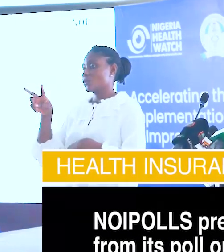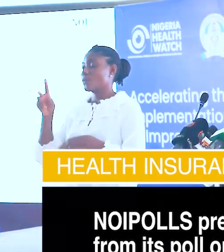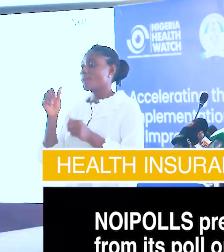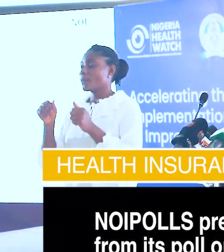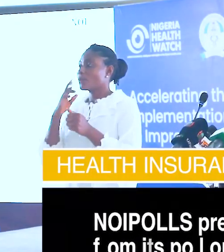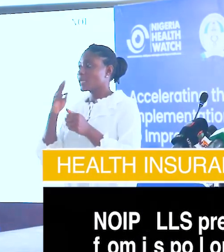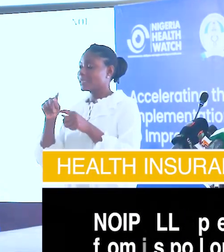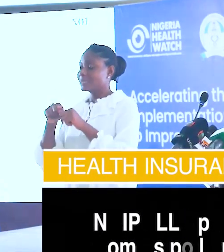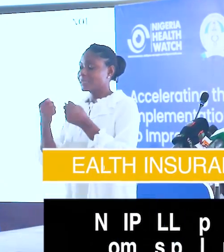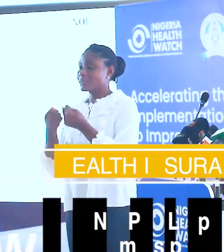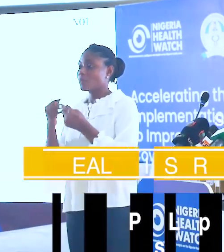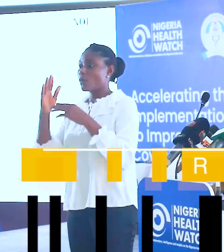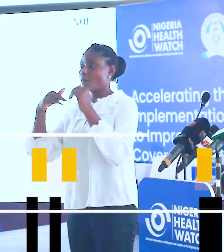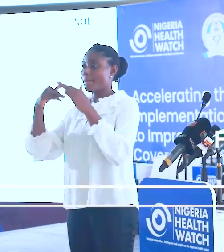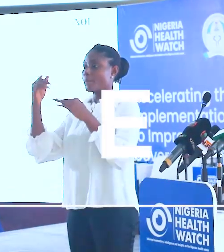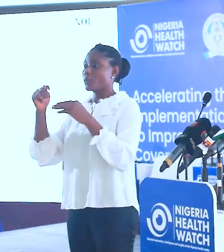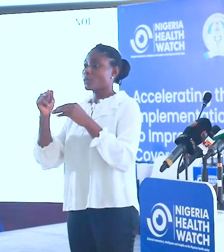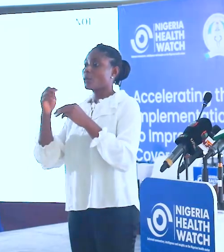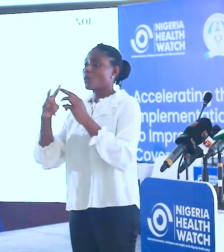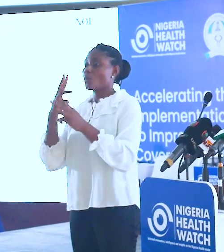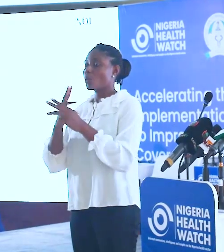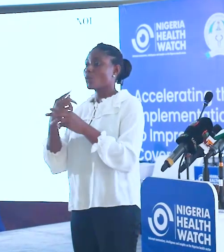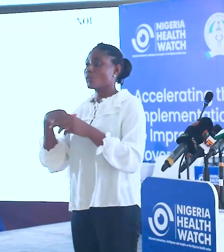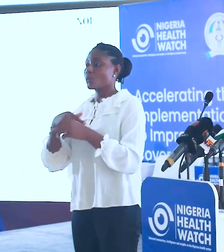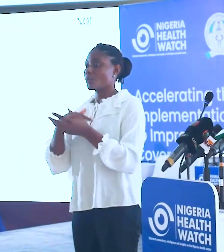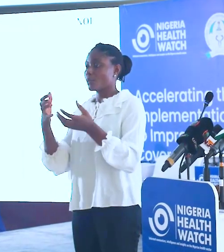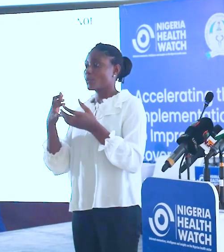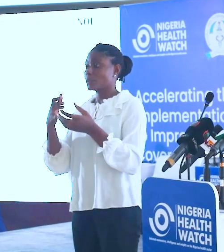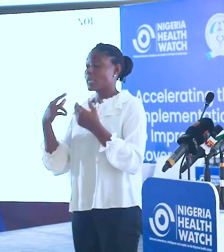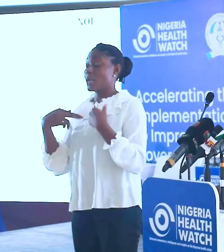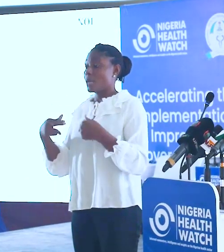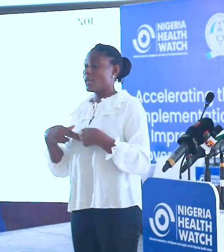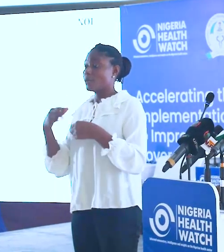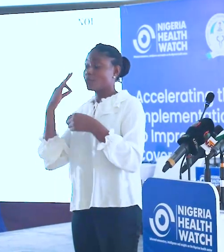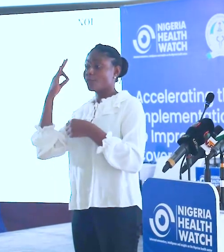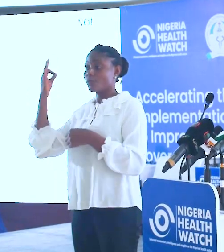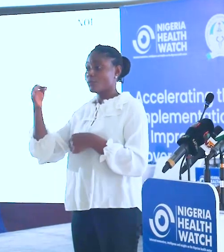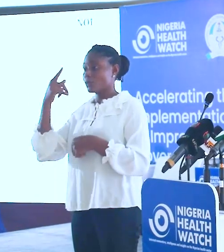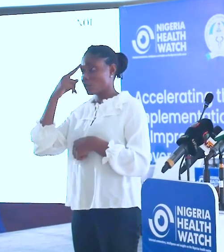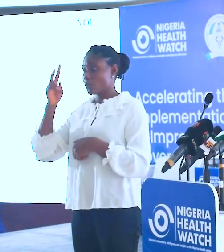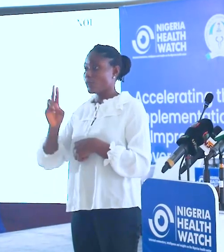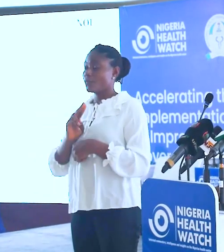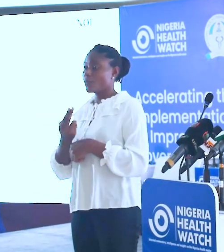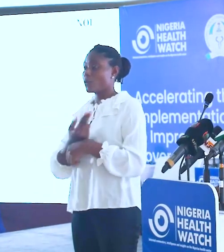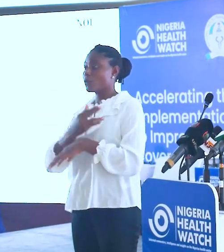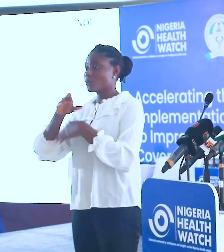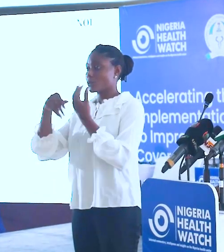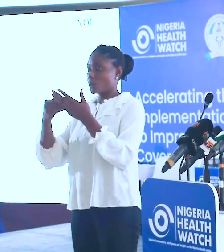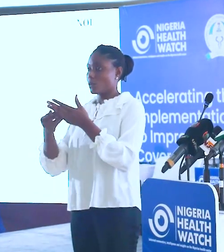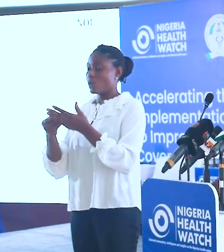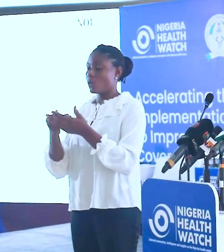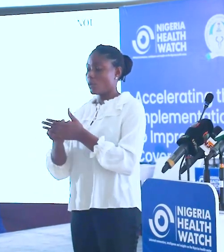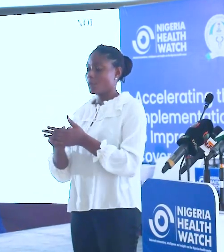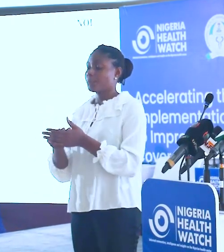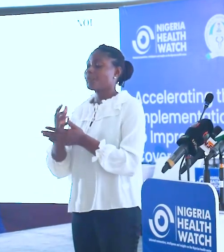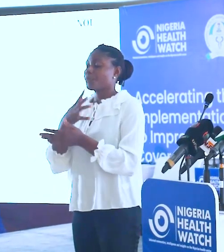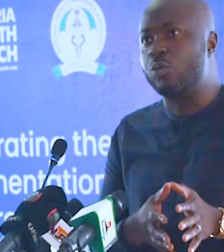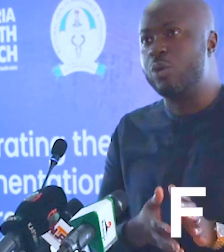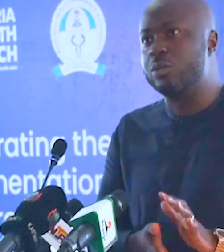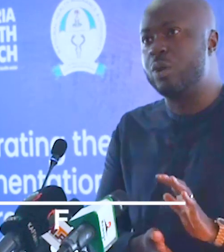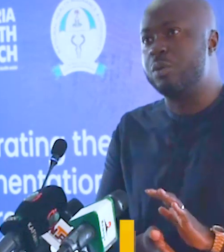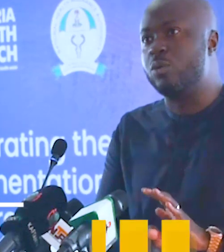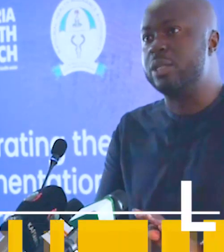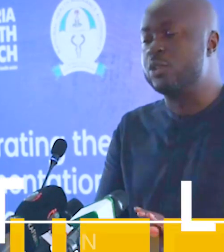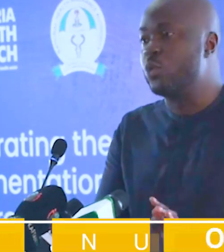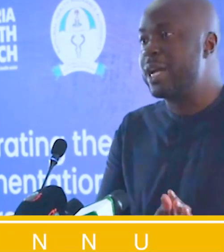had a theme of Build the World We Want, a healthy future for us all. But that said, this kind of boils down that